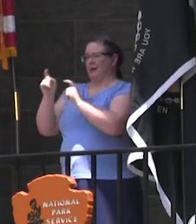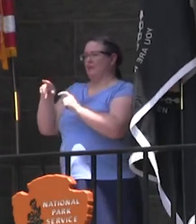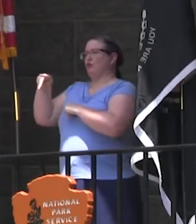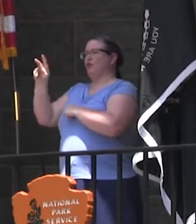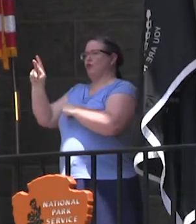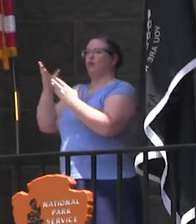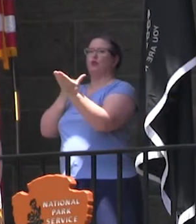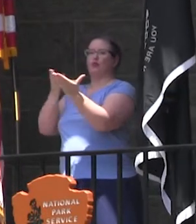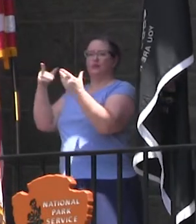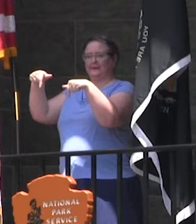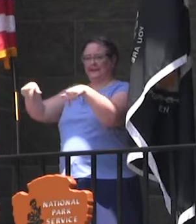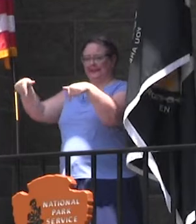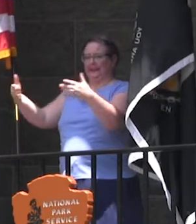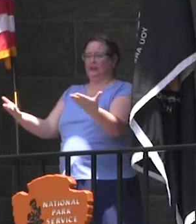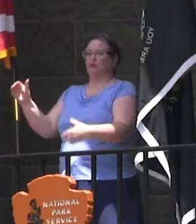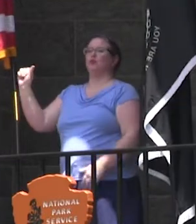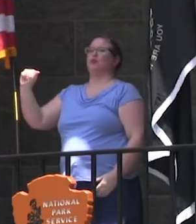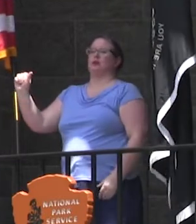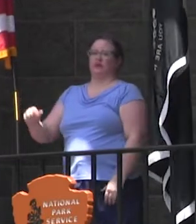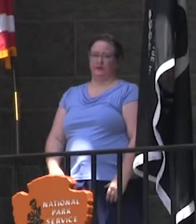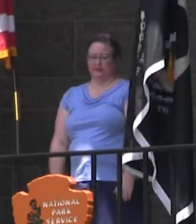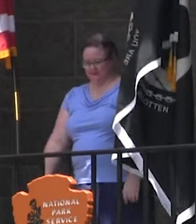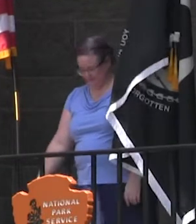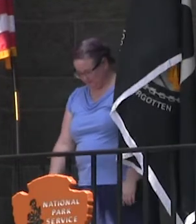Park Service here at Andersonville.